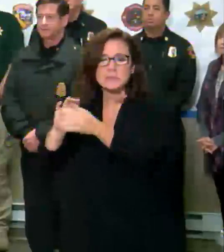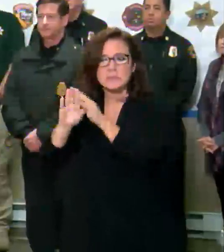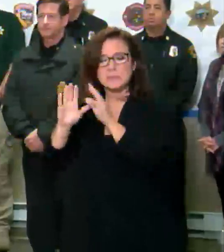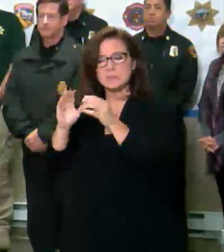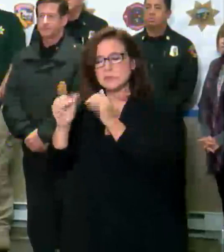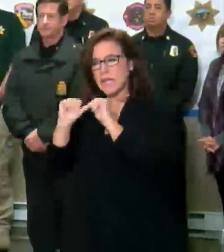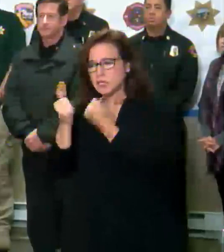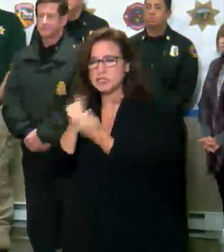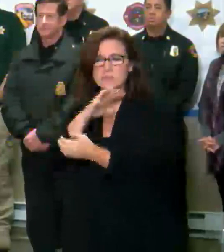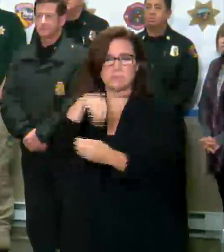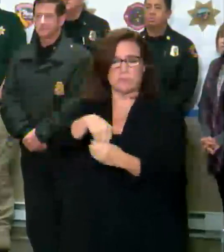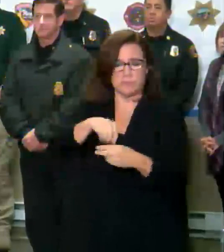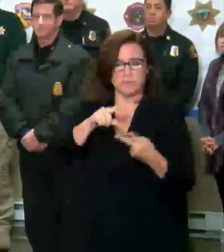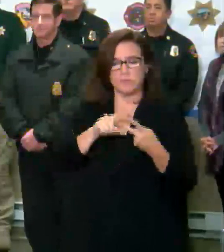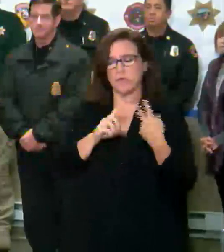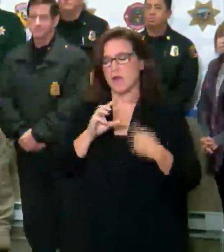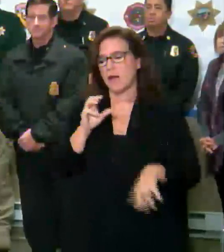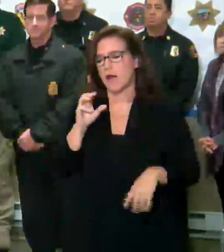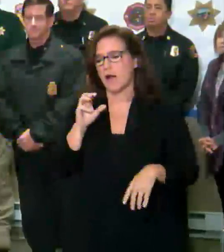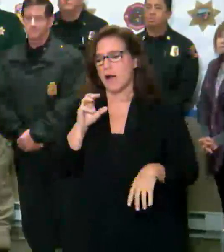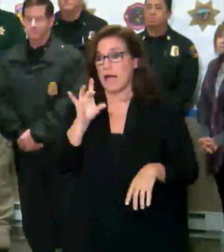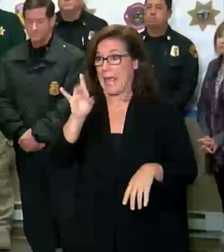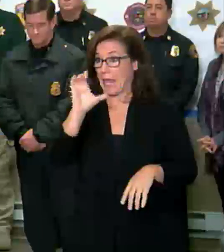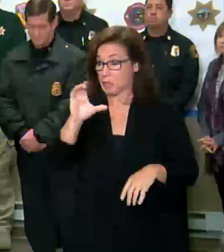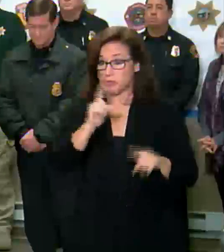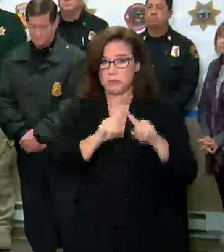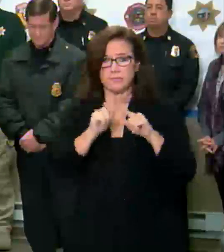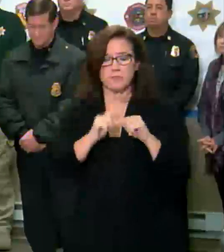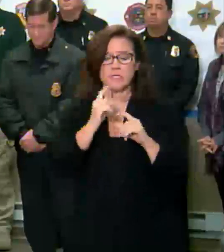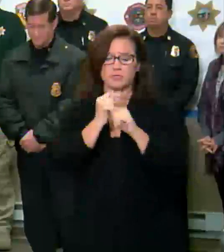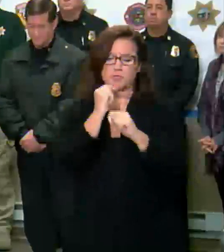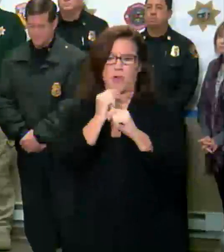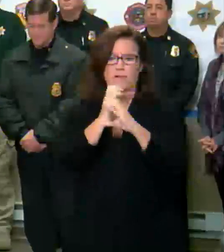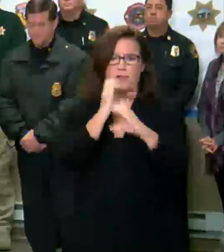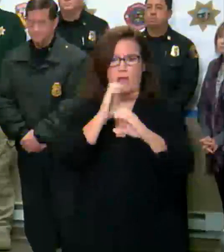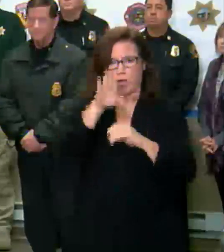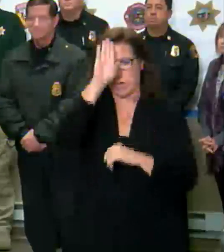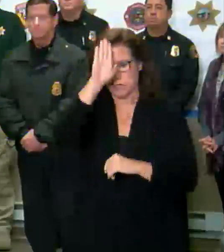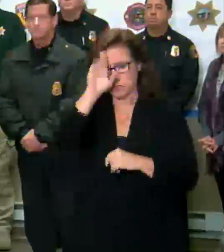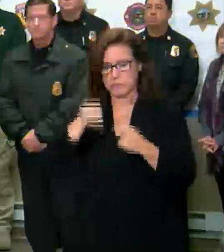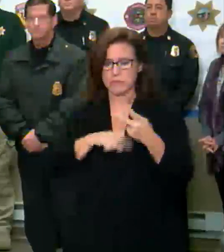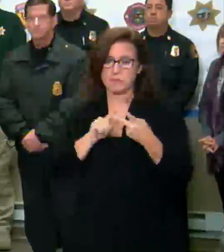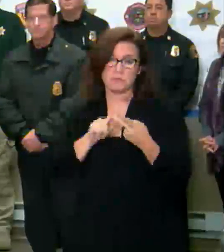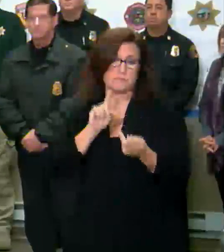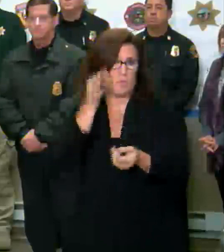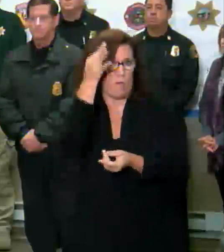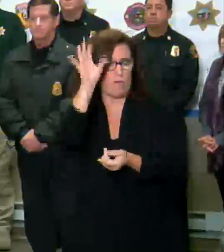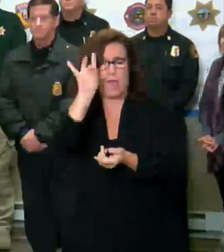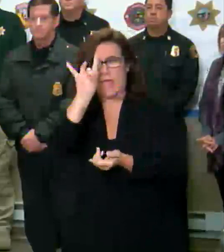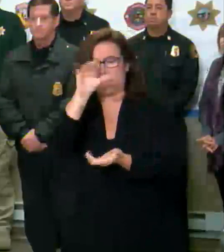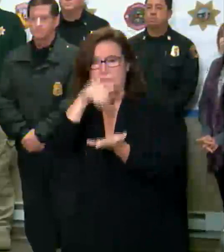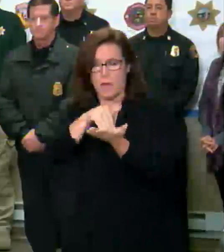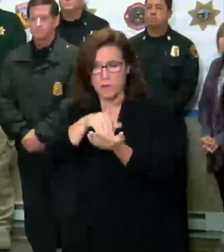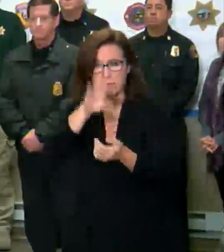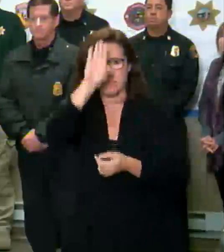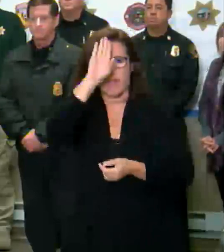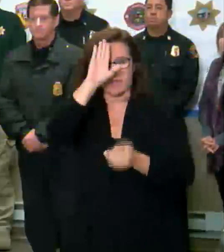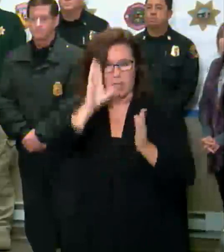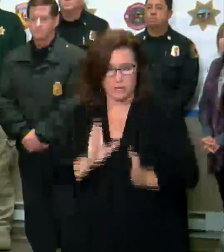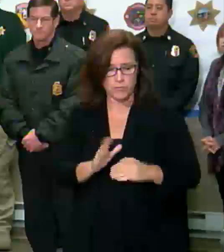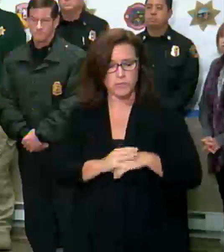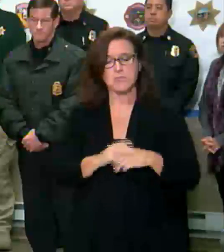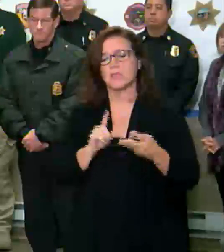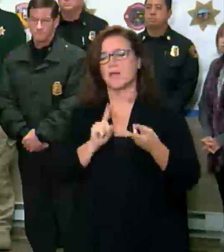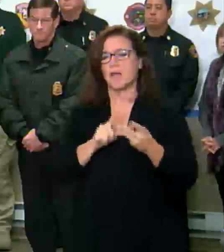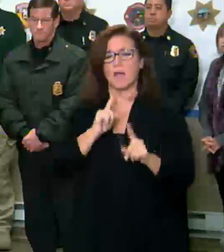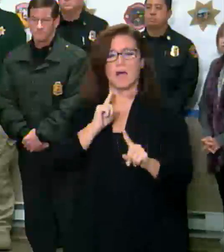firefighters, 800 fire engines, and not just California resources, but 10 different states across the West